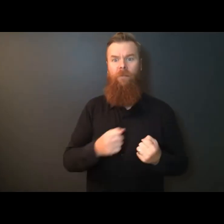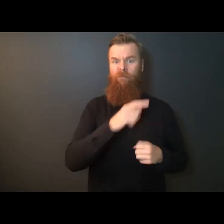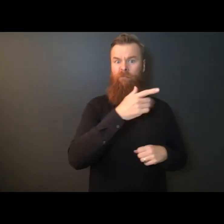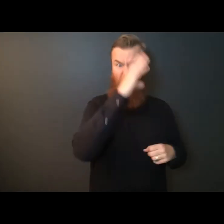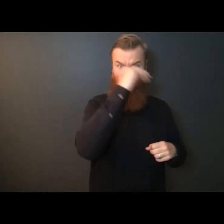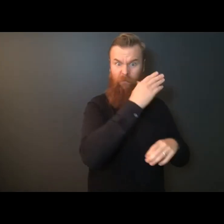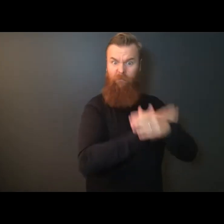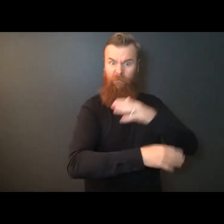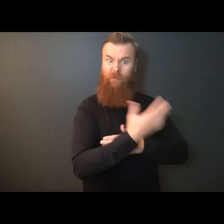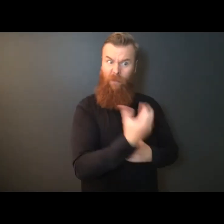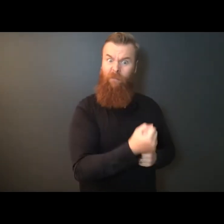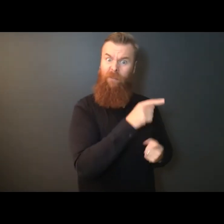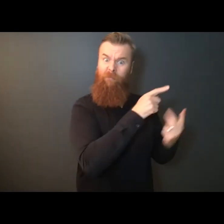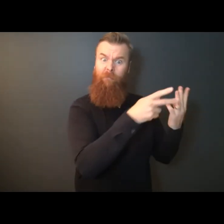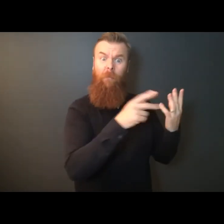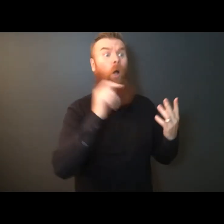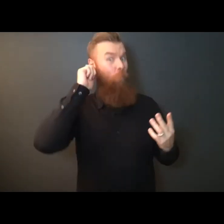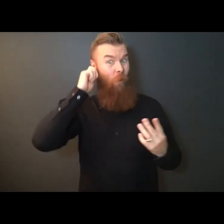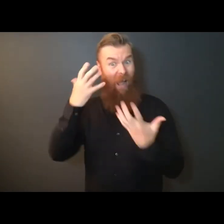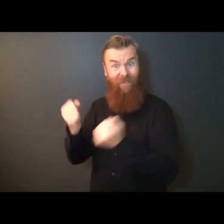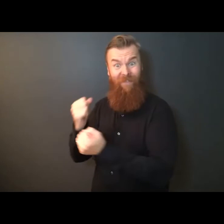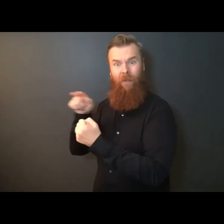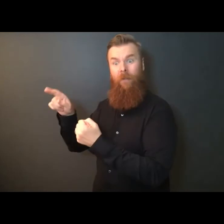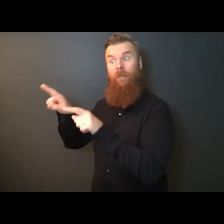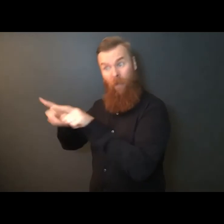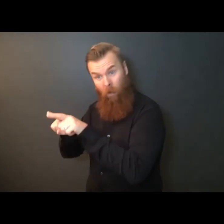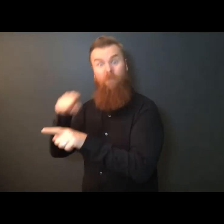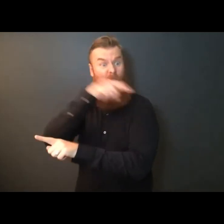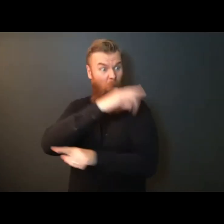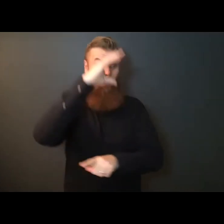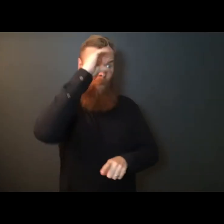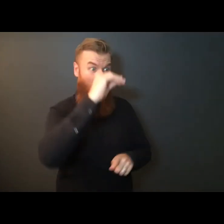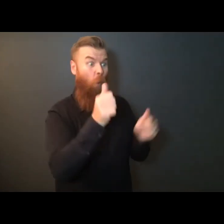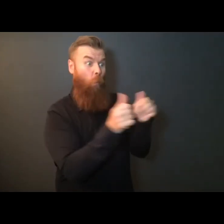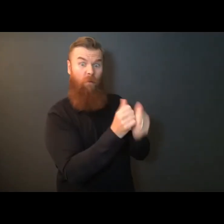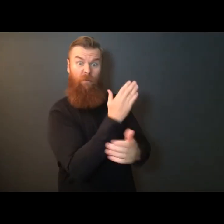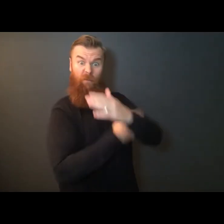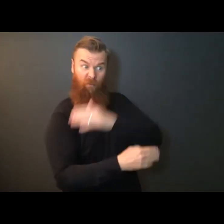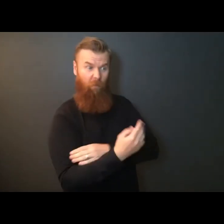but there are also men with disabilities who also are single parents.